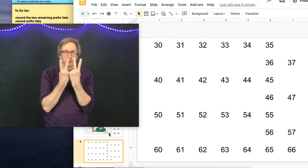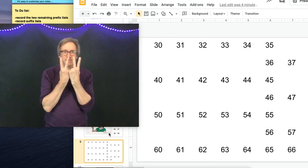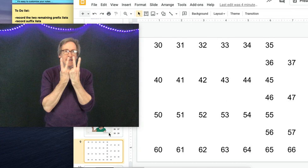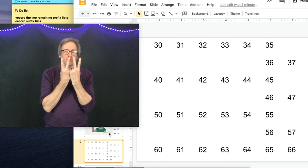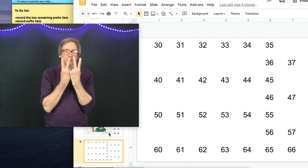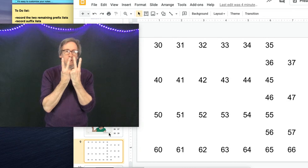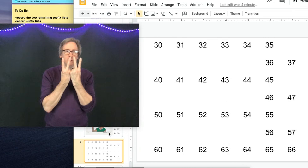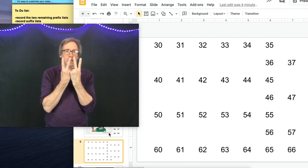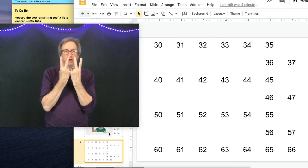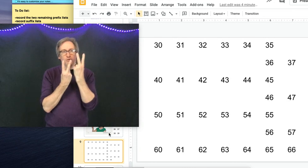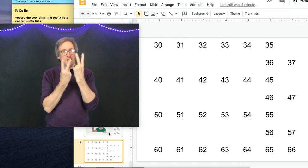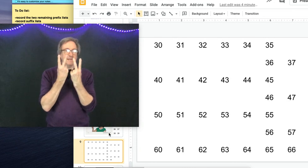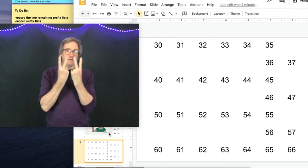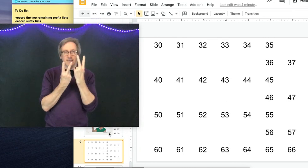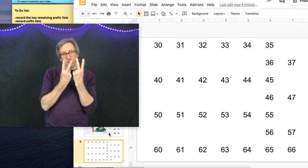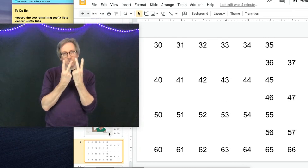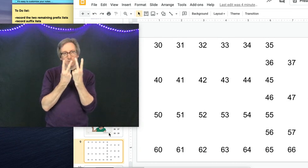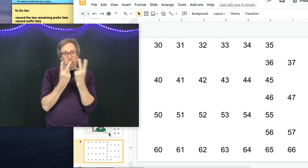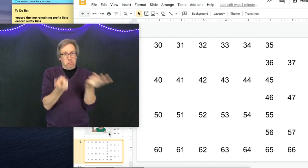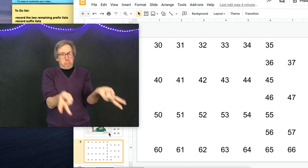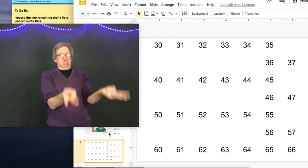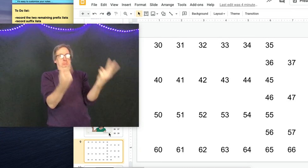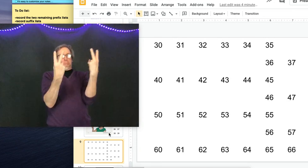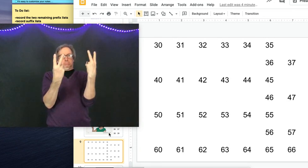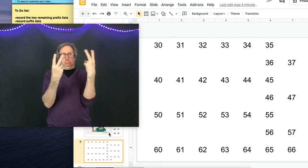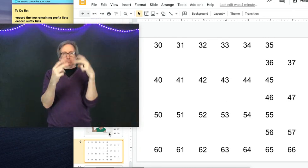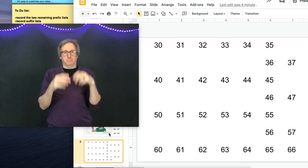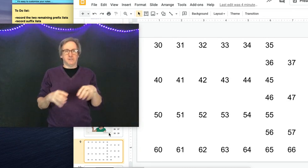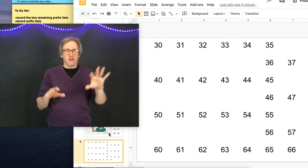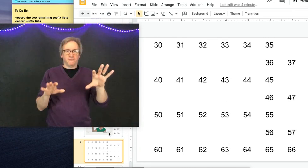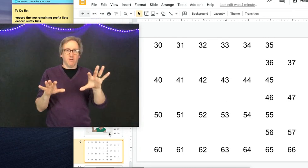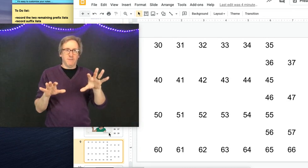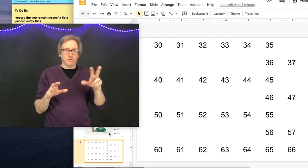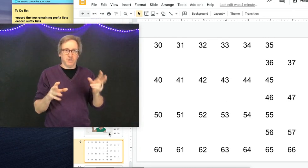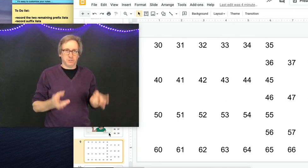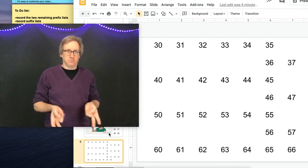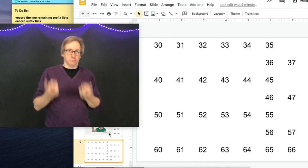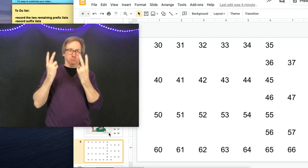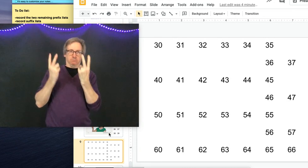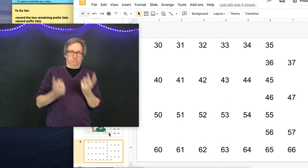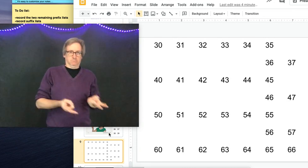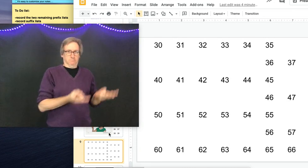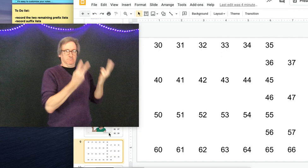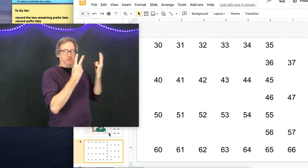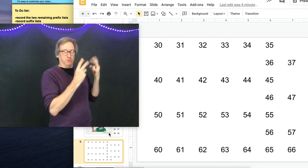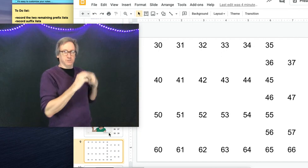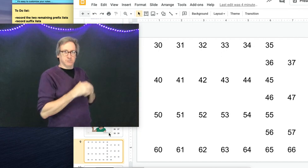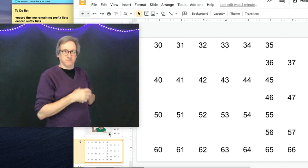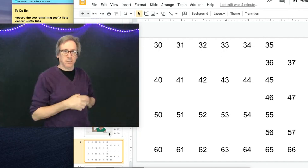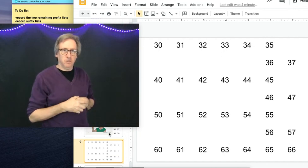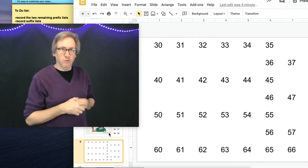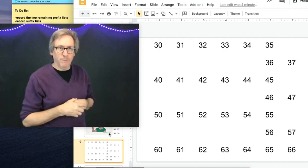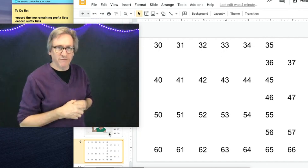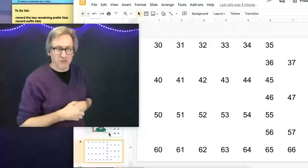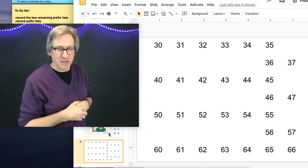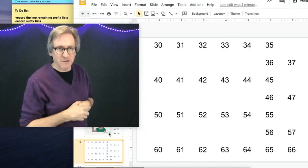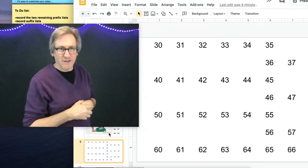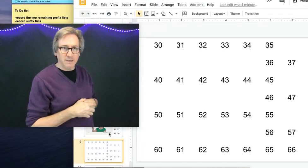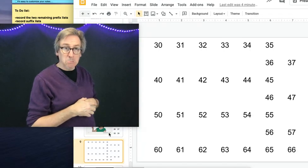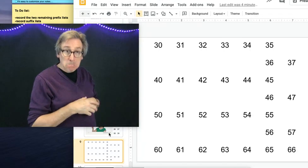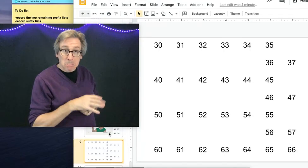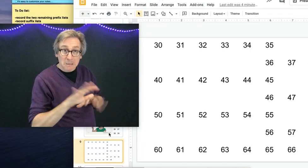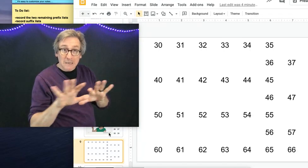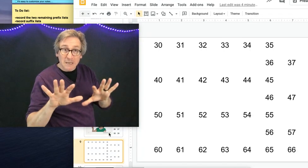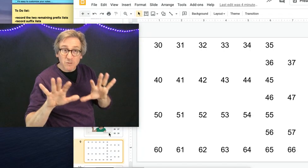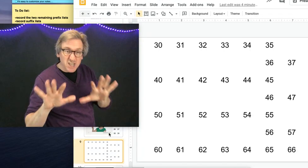of numbers together and create a year. Sorry for all my British students who may have just gotten